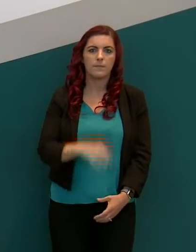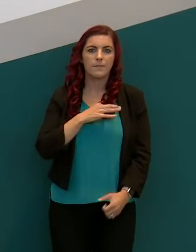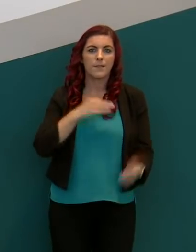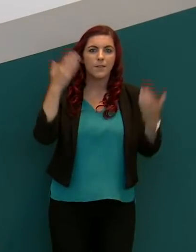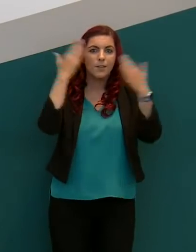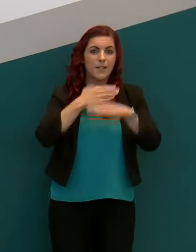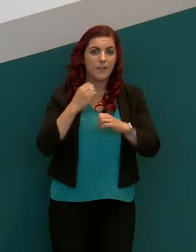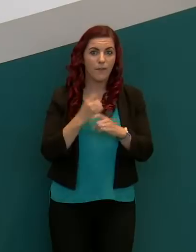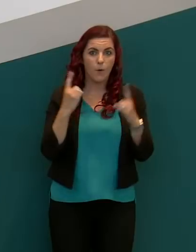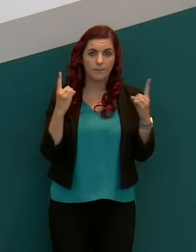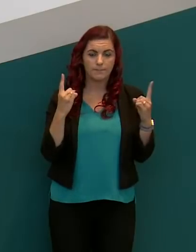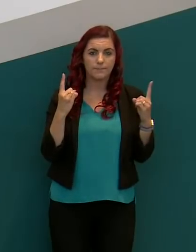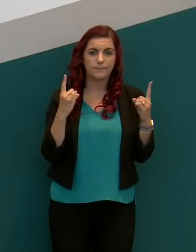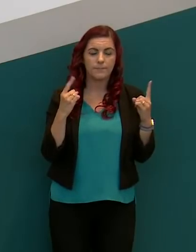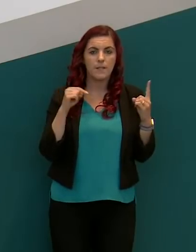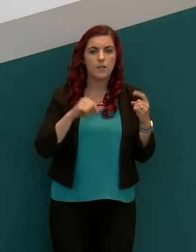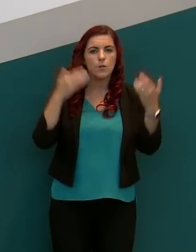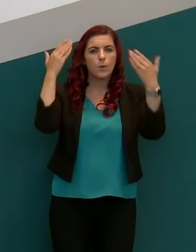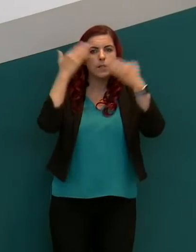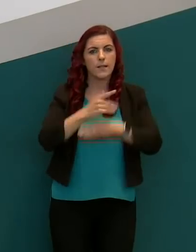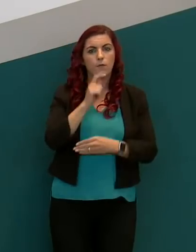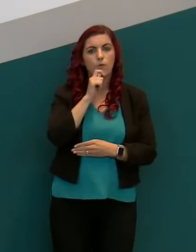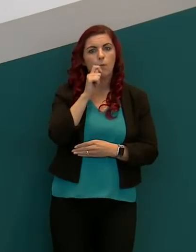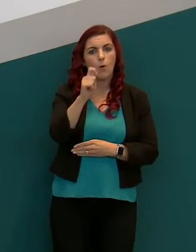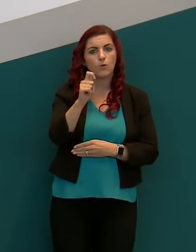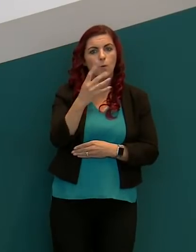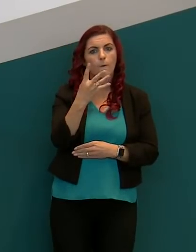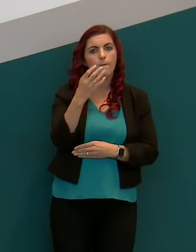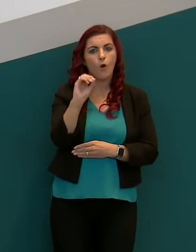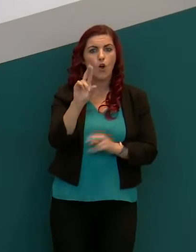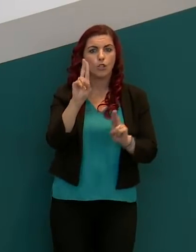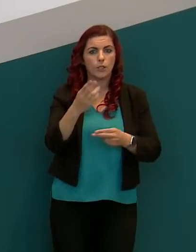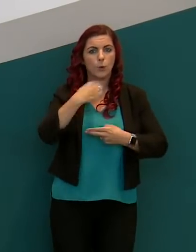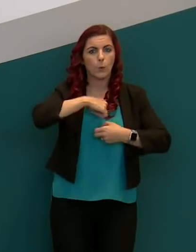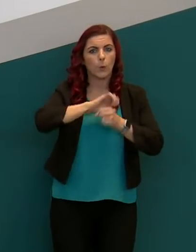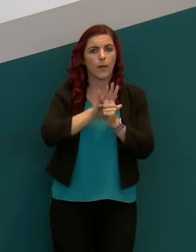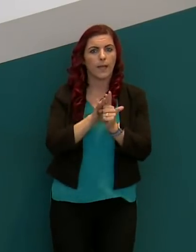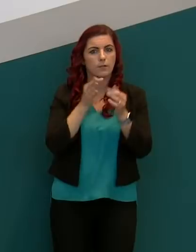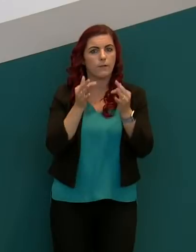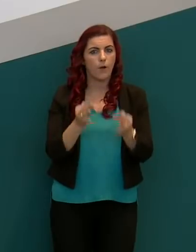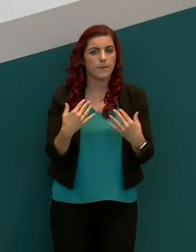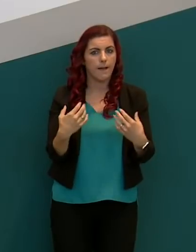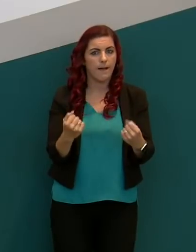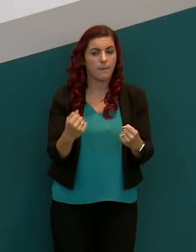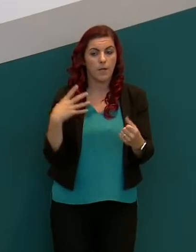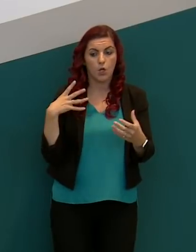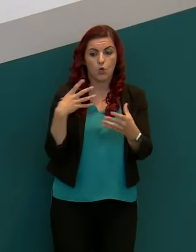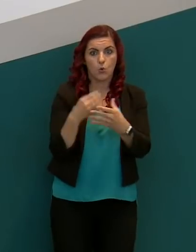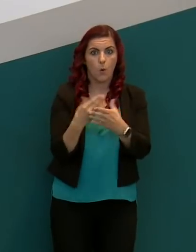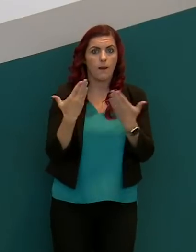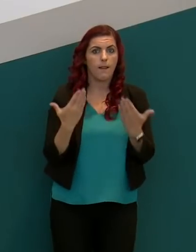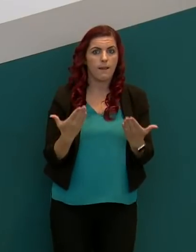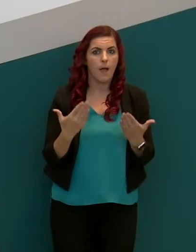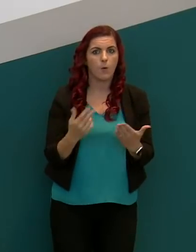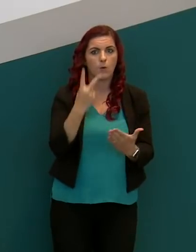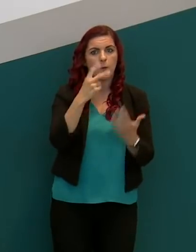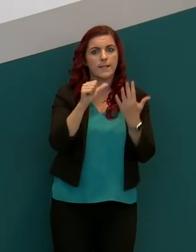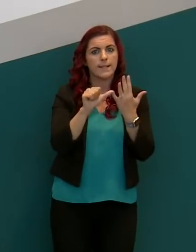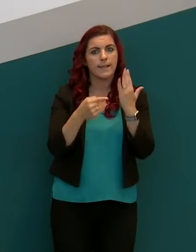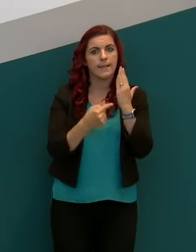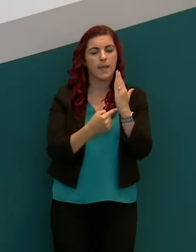Good evening, ladies and gentlemen. This evening we're reporting 40 new cases, bringing the total number of cases to date to